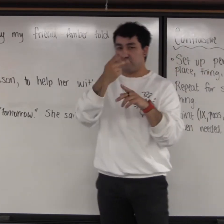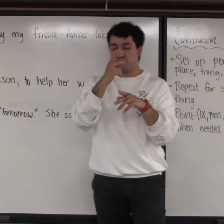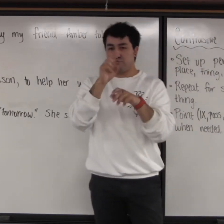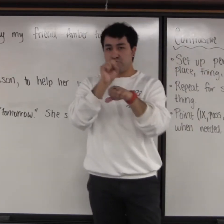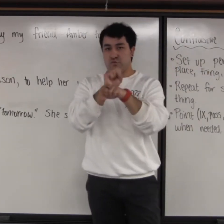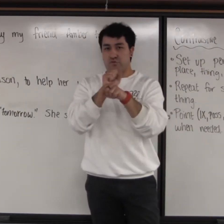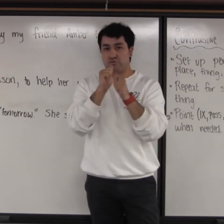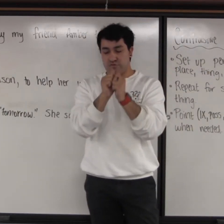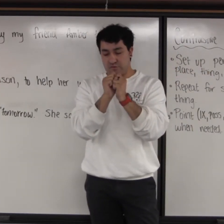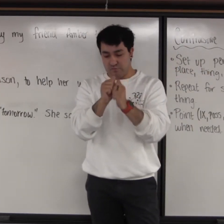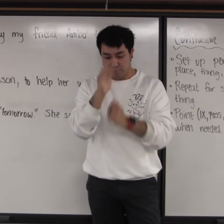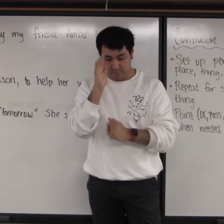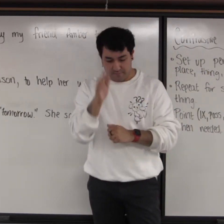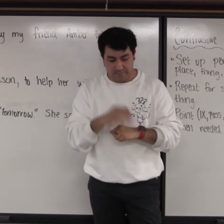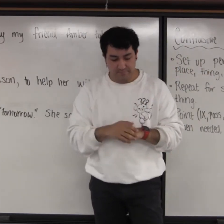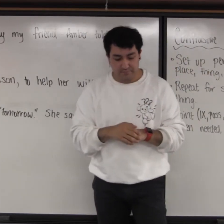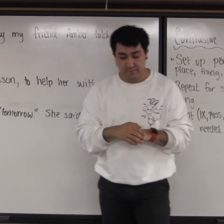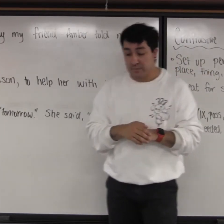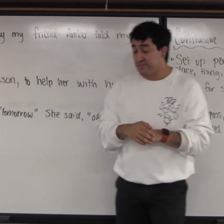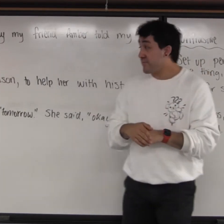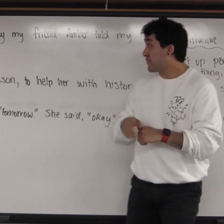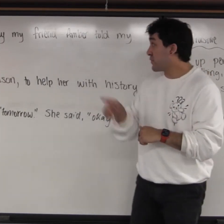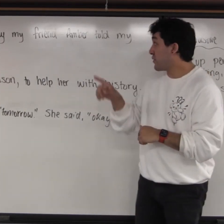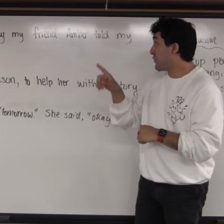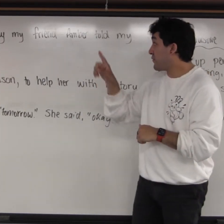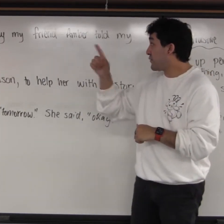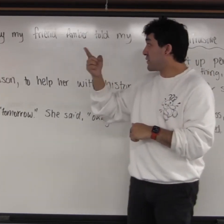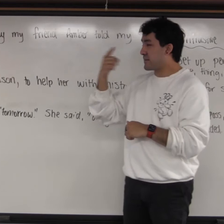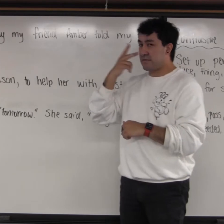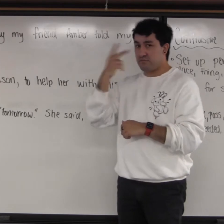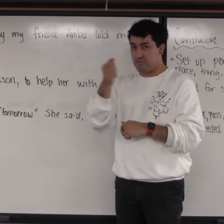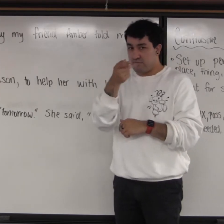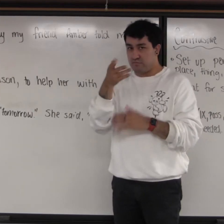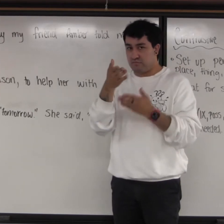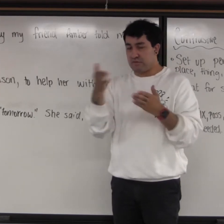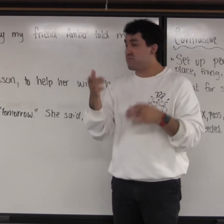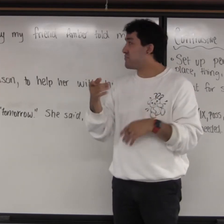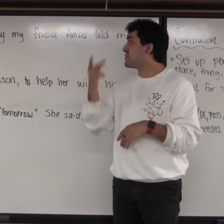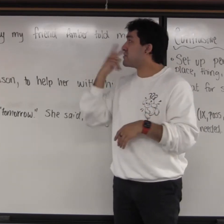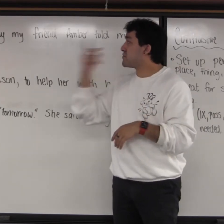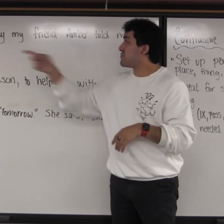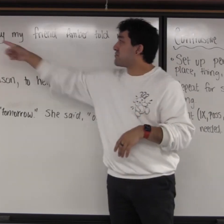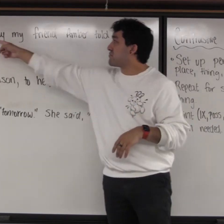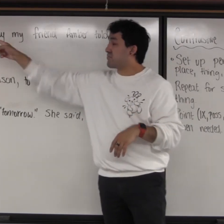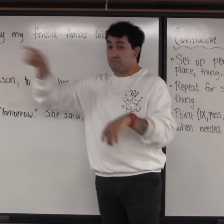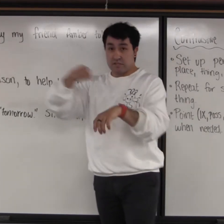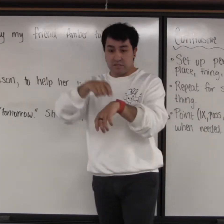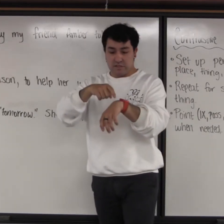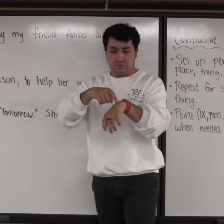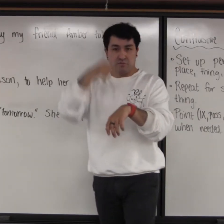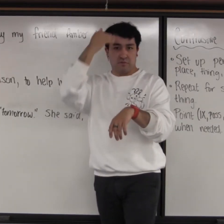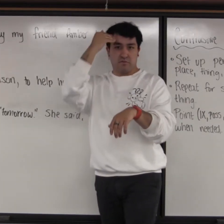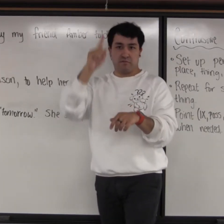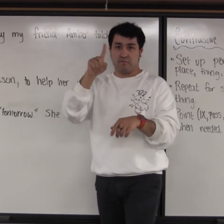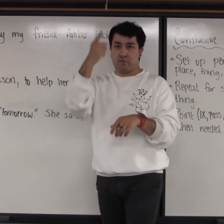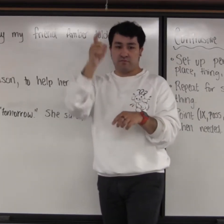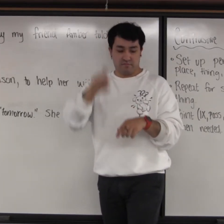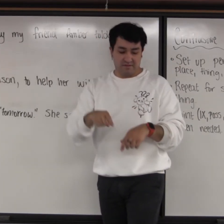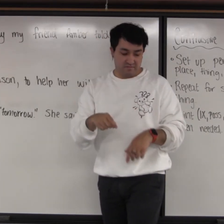And I know it's a lot, but when you're doing role shifting work, it typically will be a lot. And so we'll work through this together. So the first thing we know, we